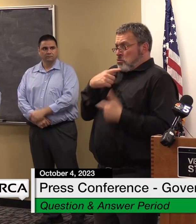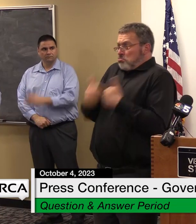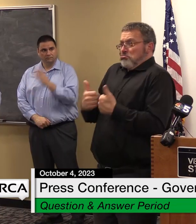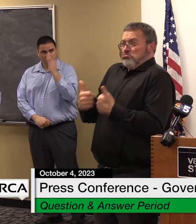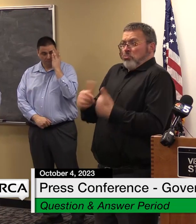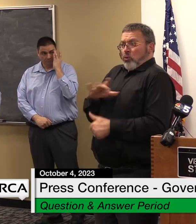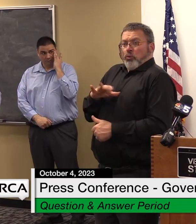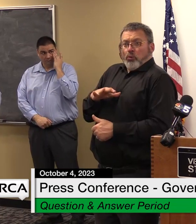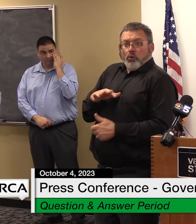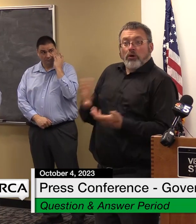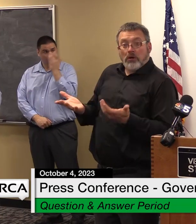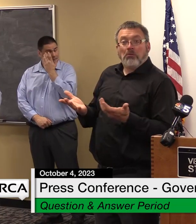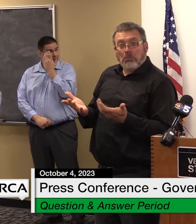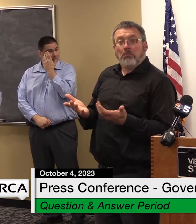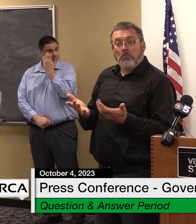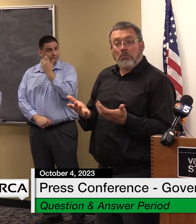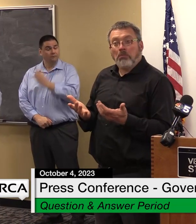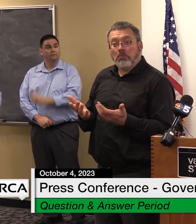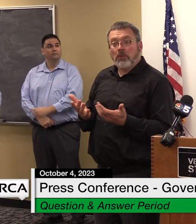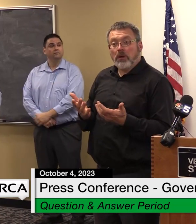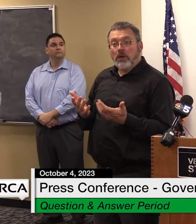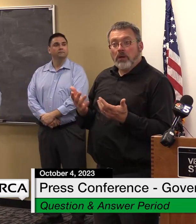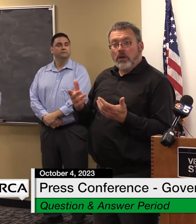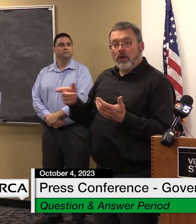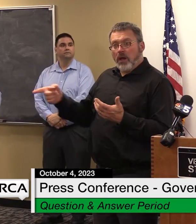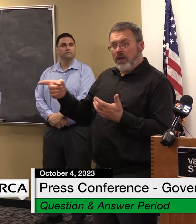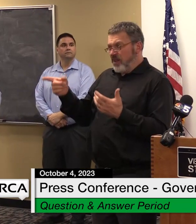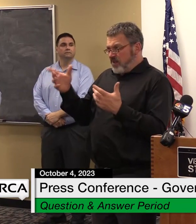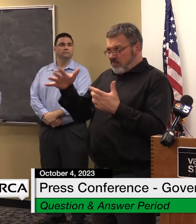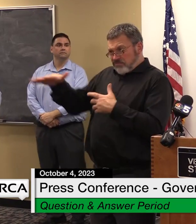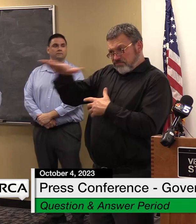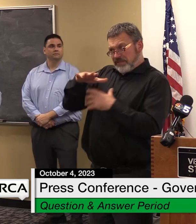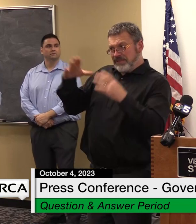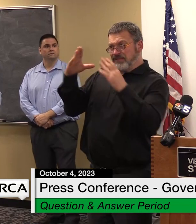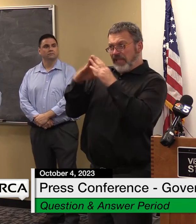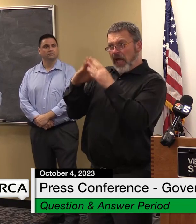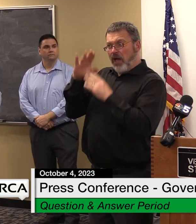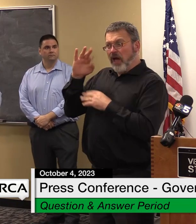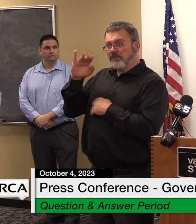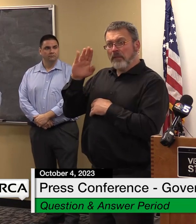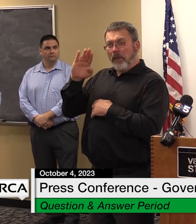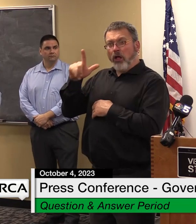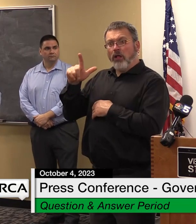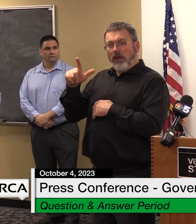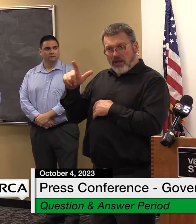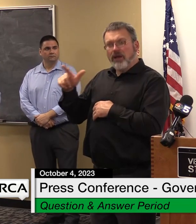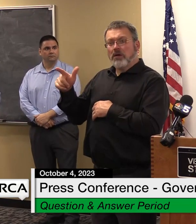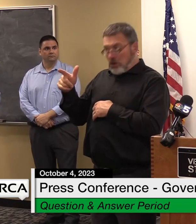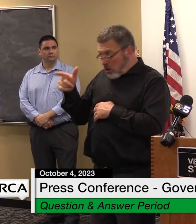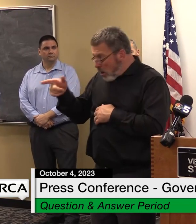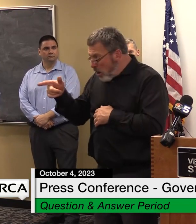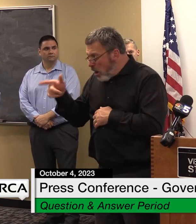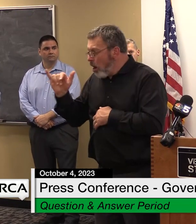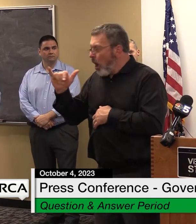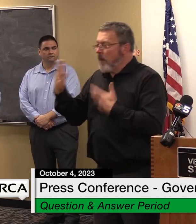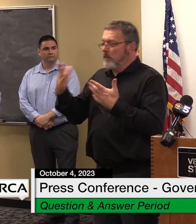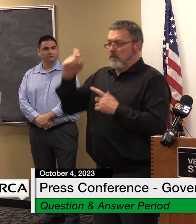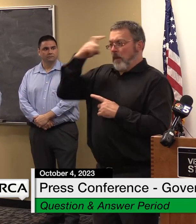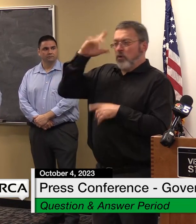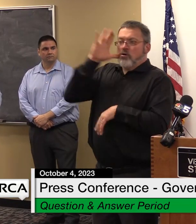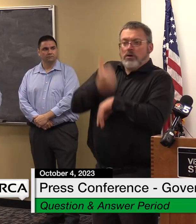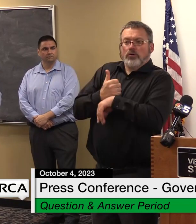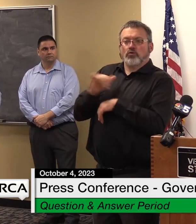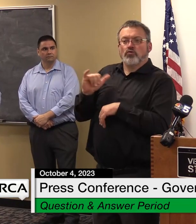it's served Burlington well. I think it's serving Montpelier well. And I think it should be part